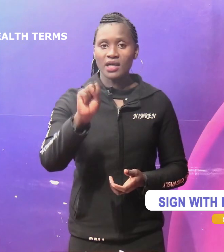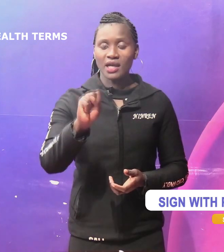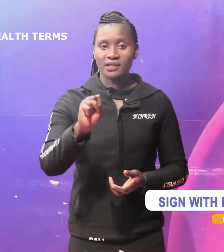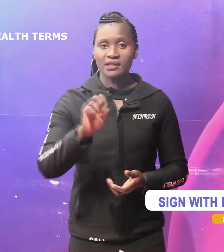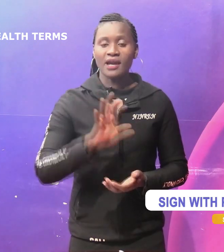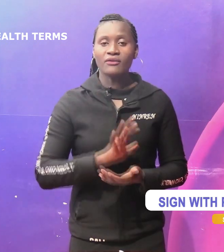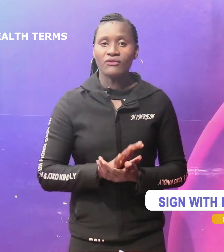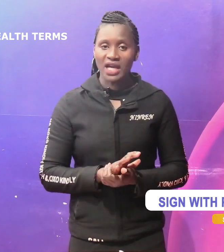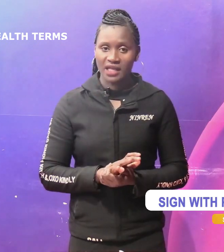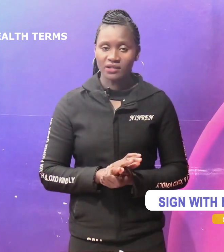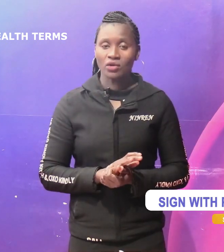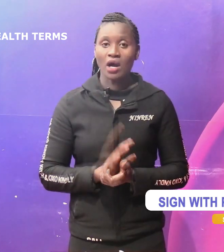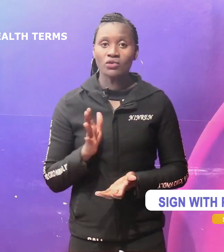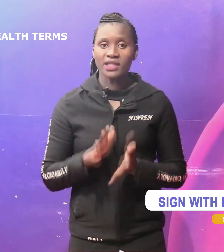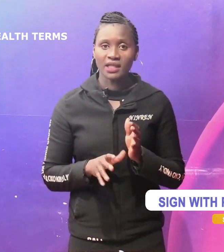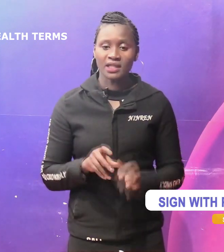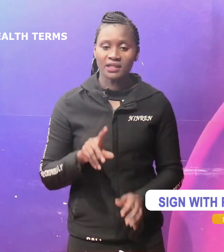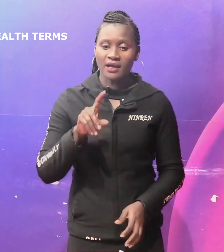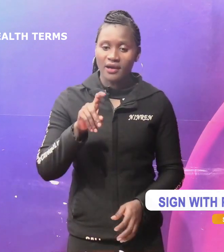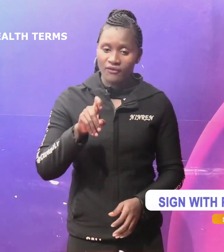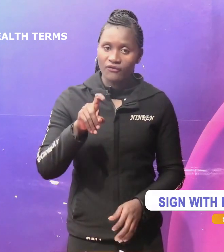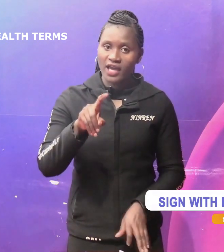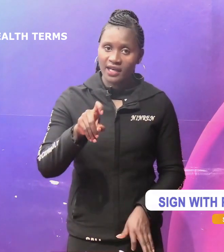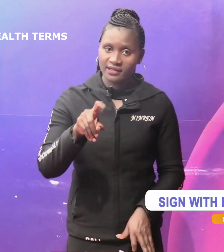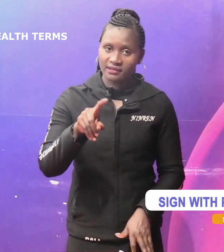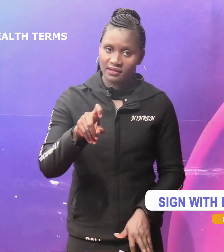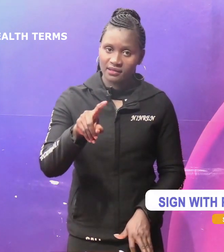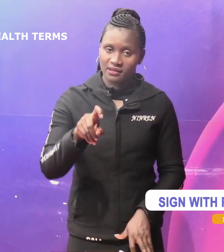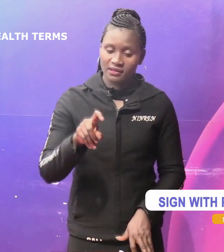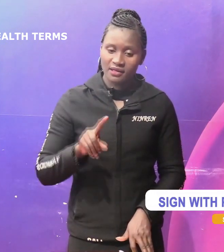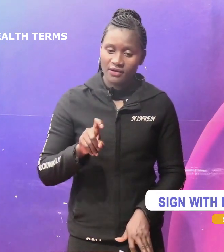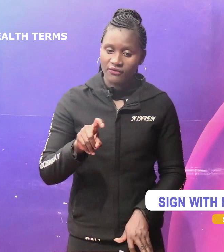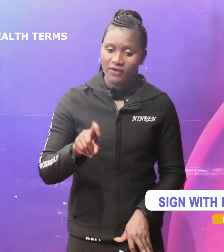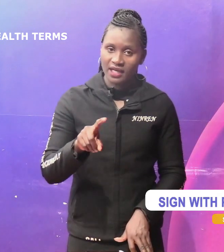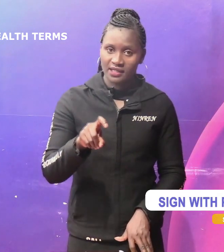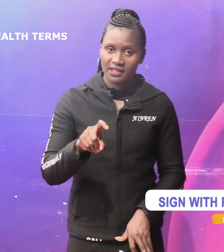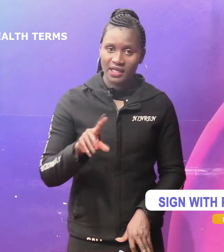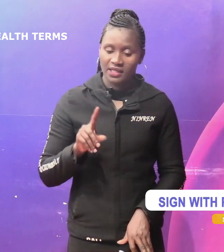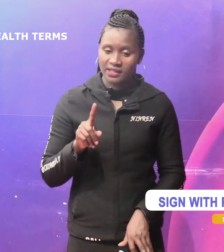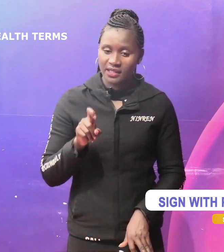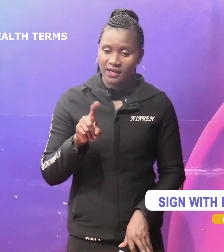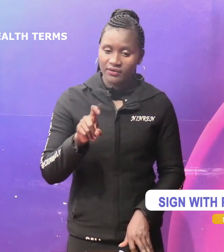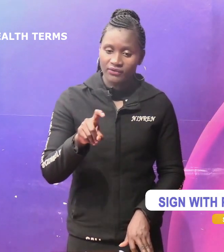V-I-R-U-S, virus. So how do we sign it? Virus, virus, like this.